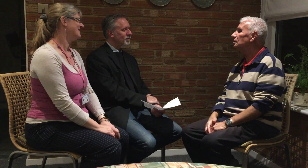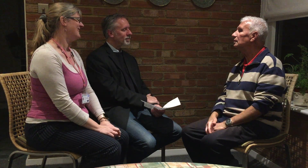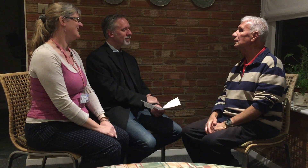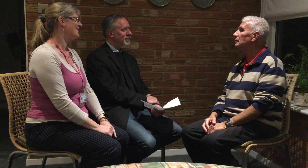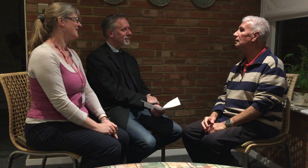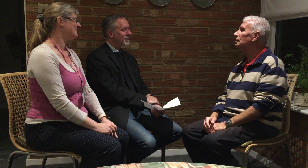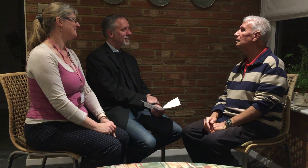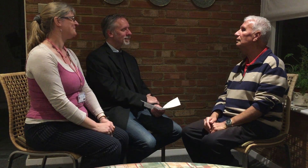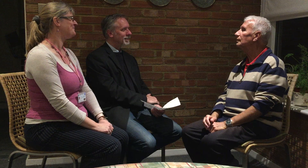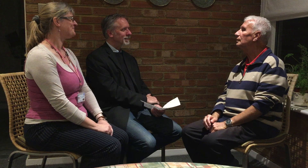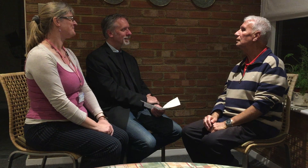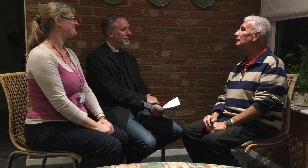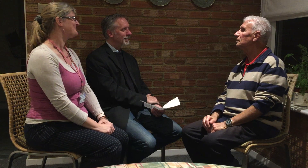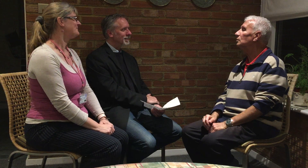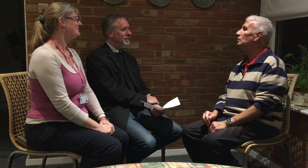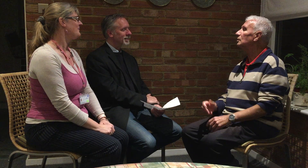Yeah, true.